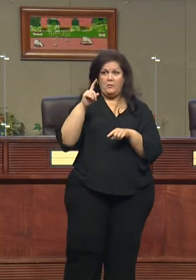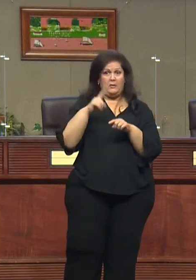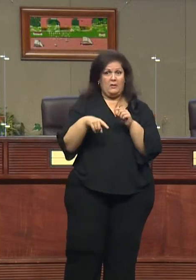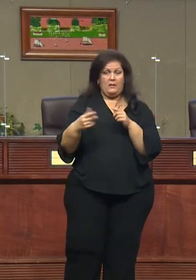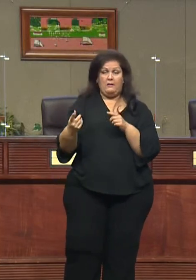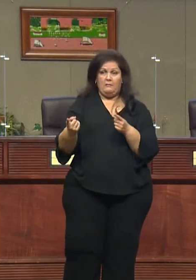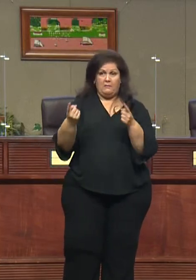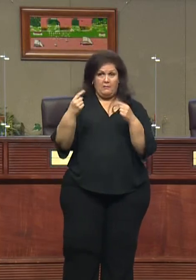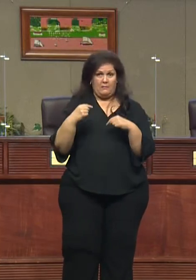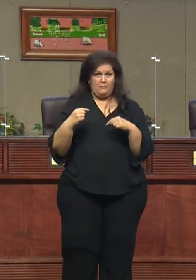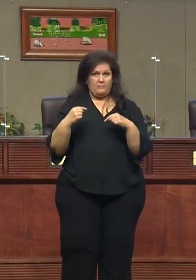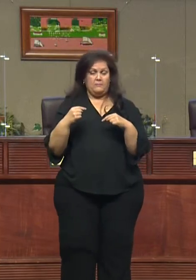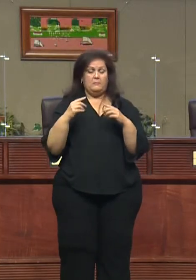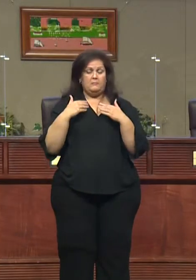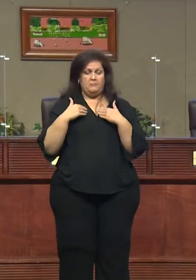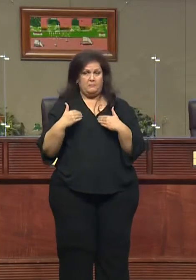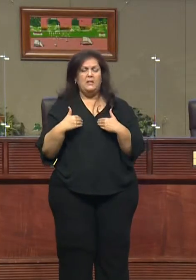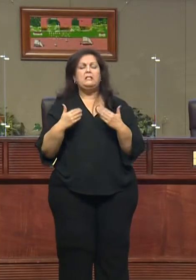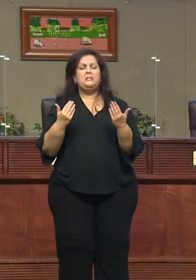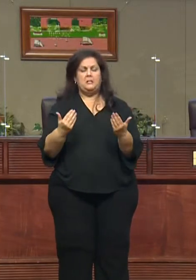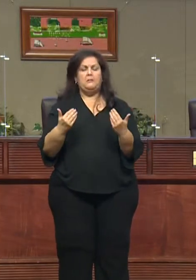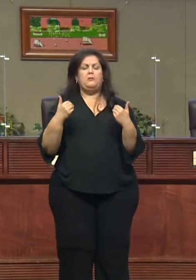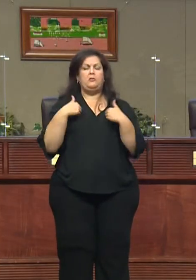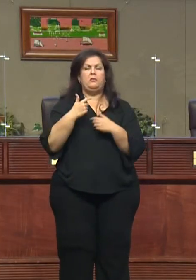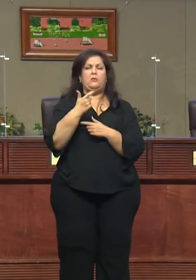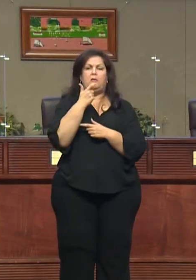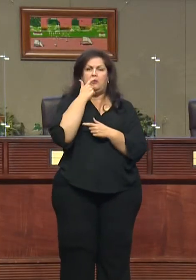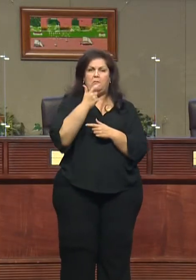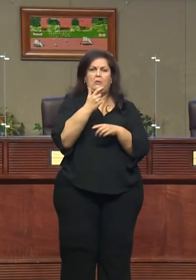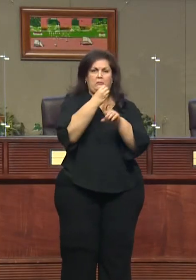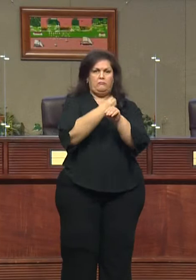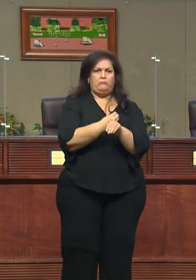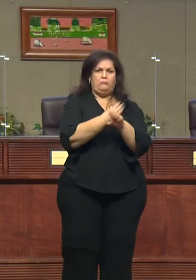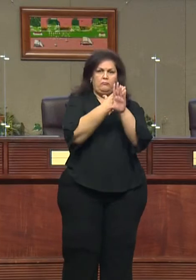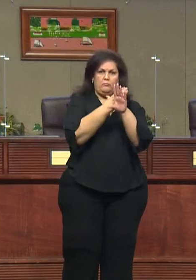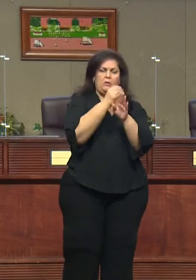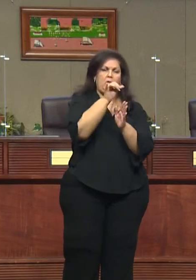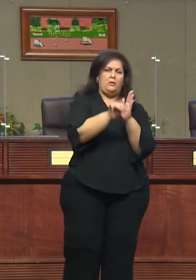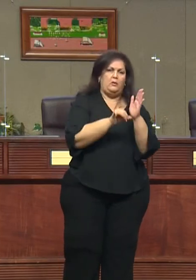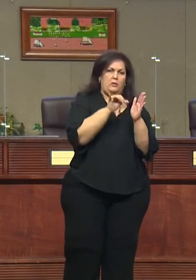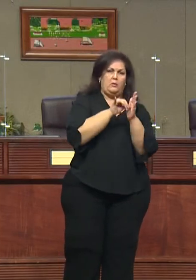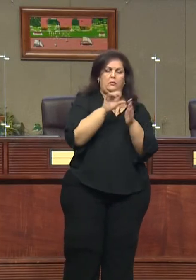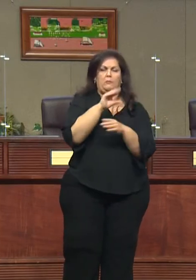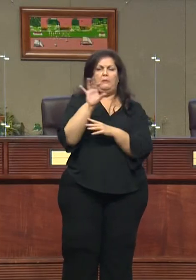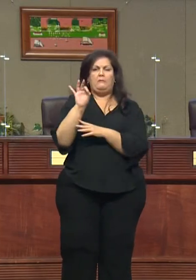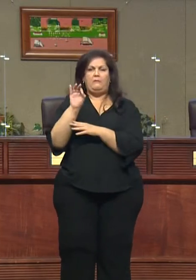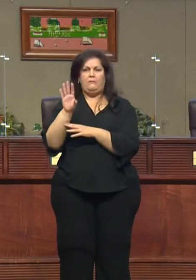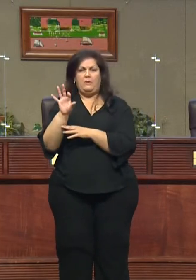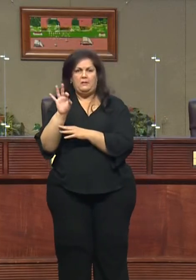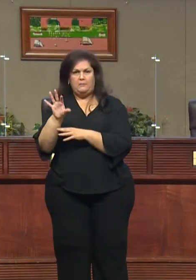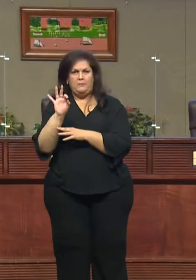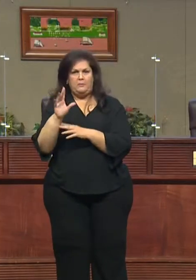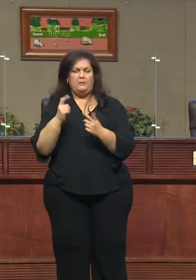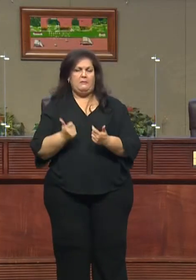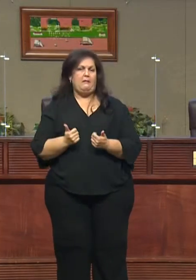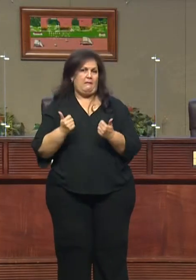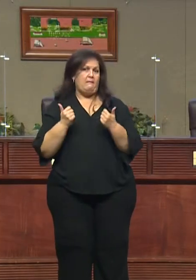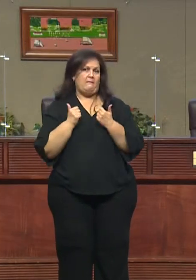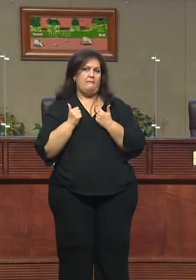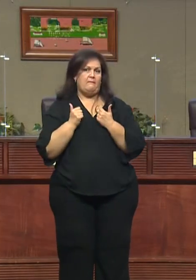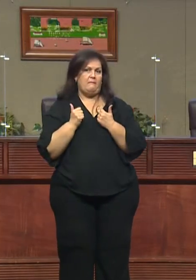again, I remind you that there's an opportunity to go to social media, to YouTube and or Facebook Live, and you